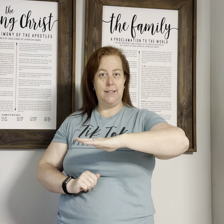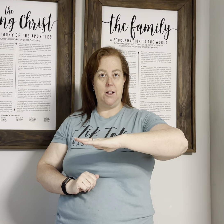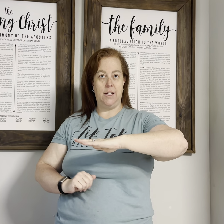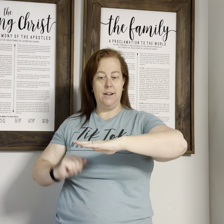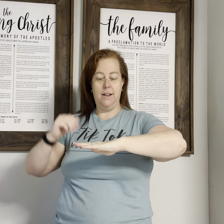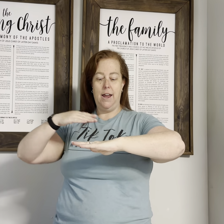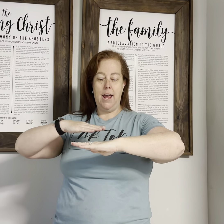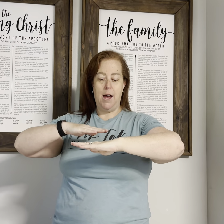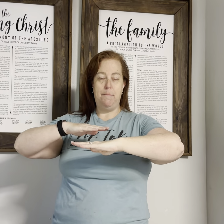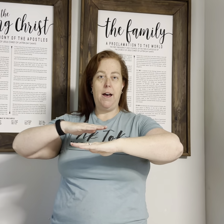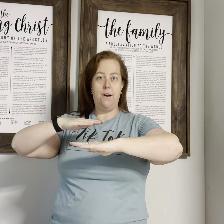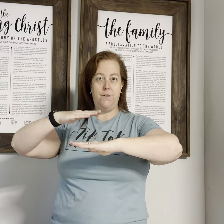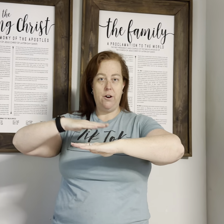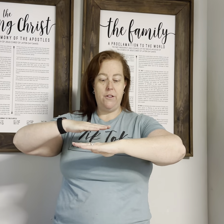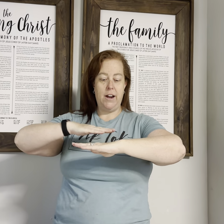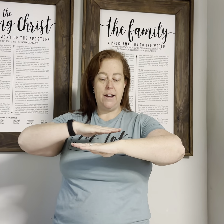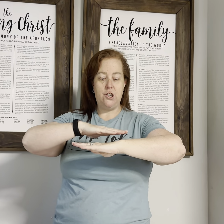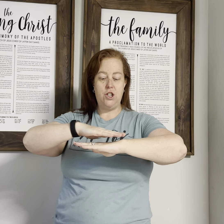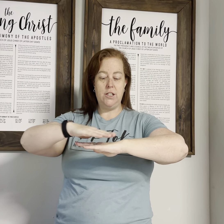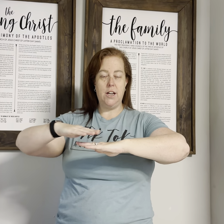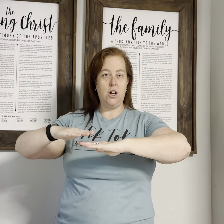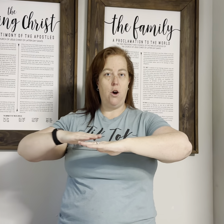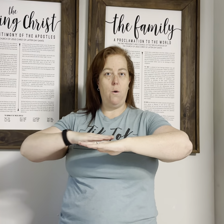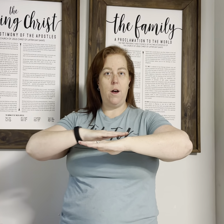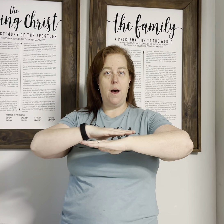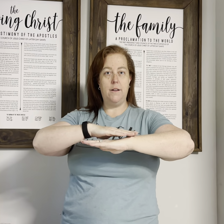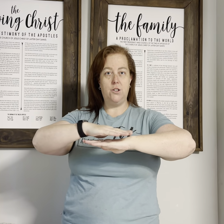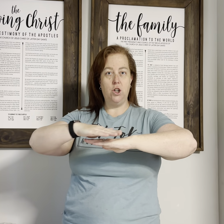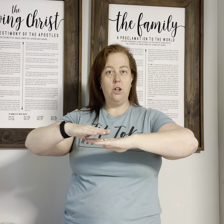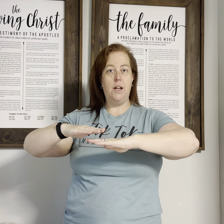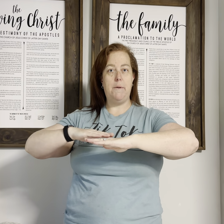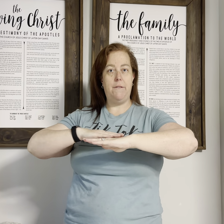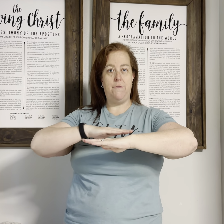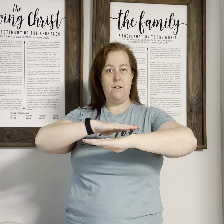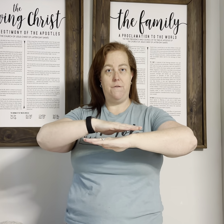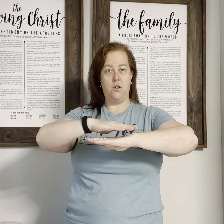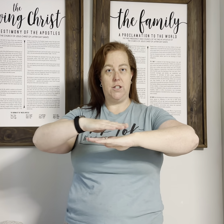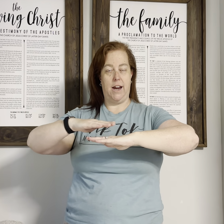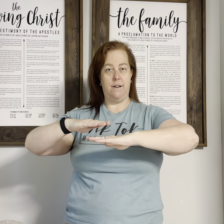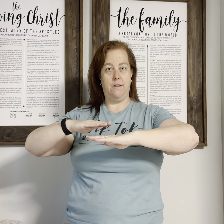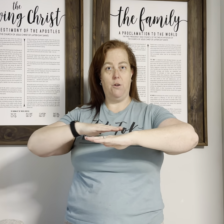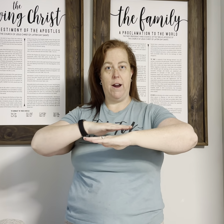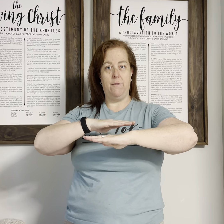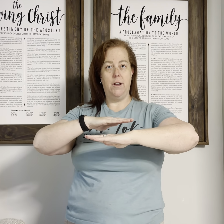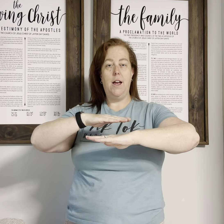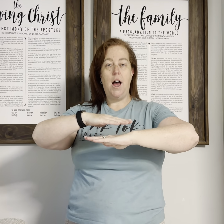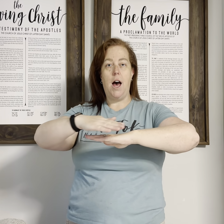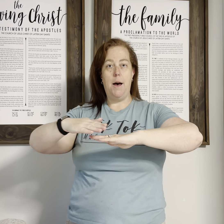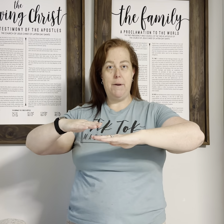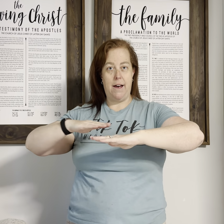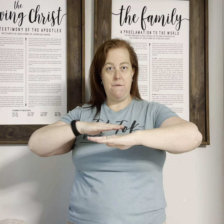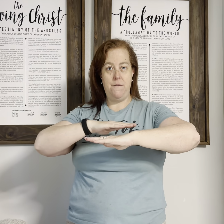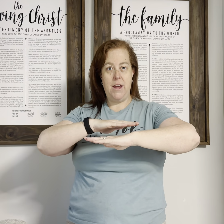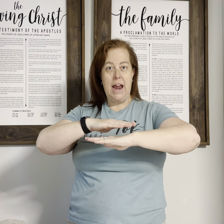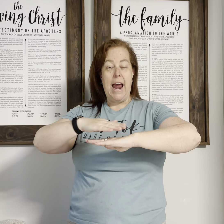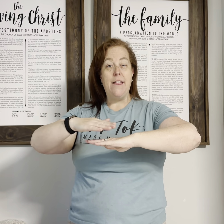solid. Above, your other hand is just going to go a circle above the first hand, the ground. Above, and then